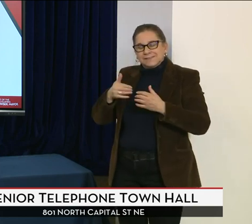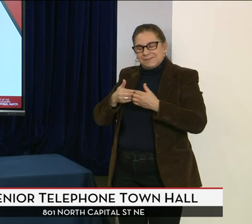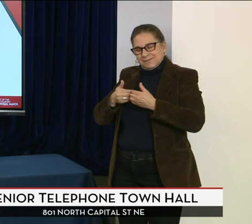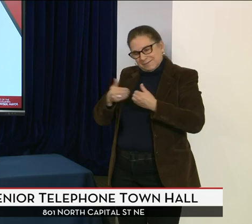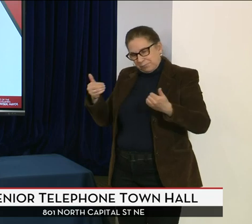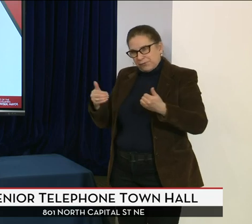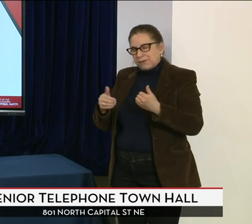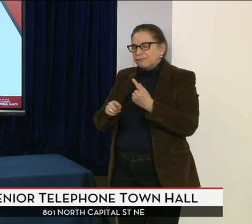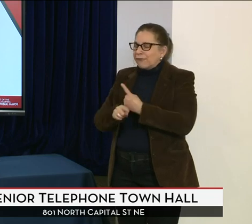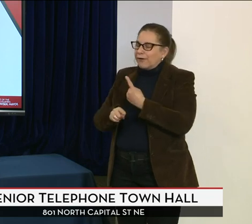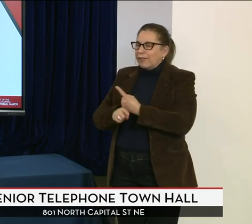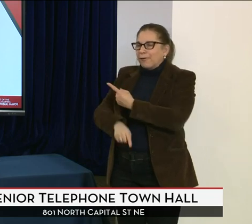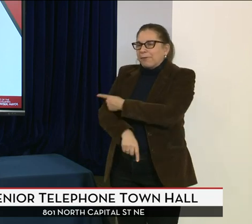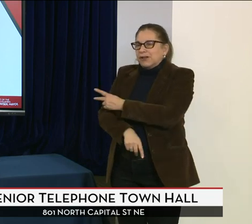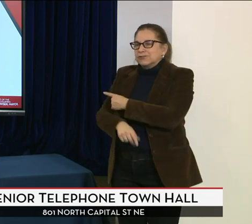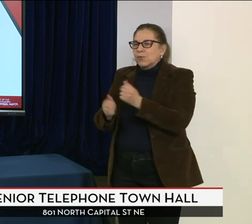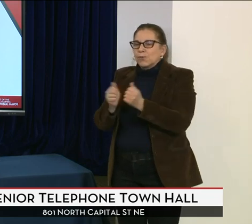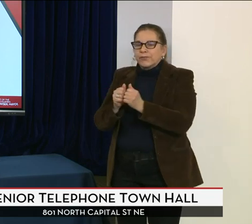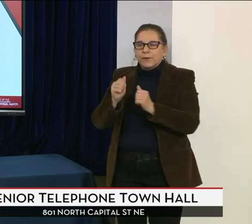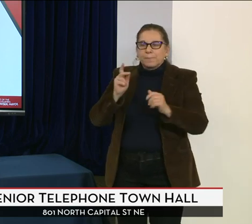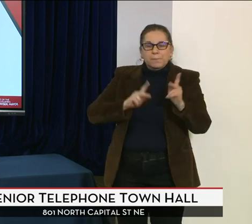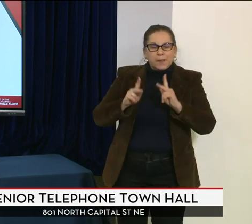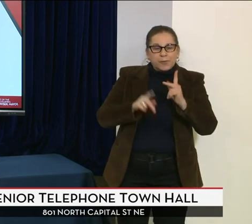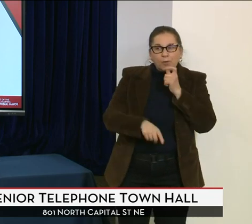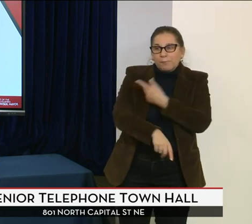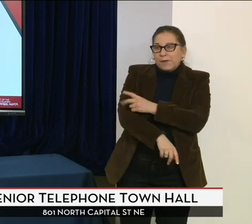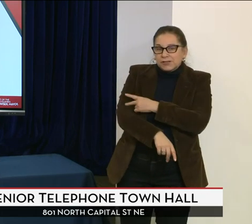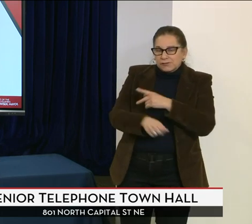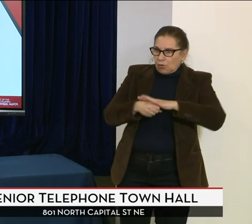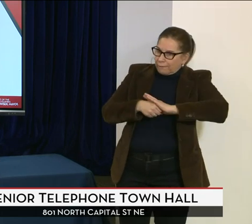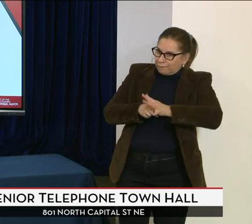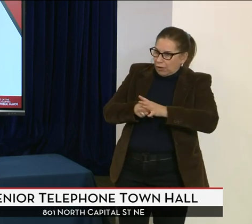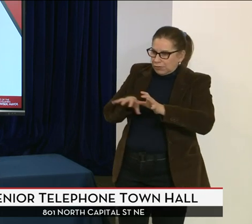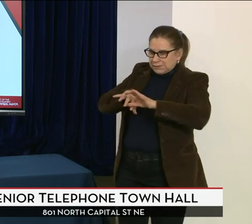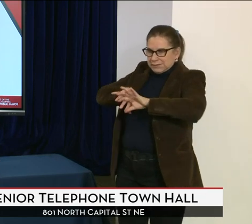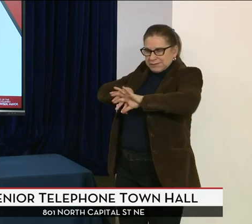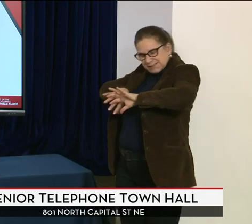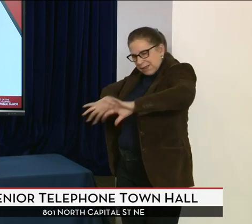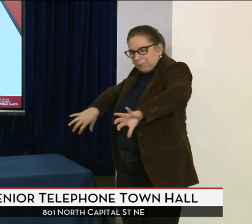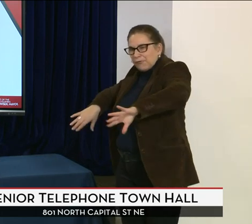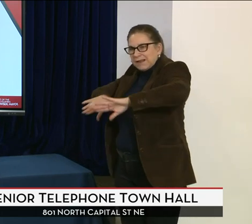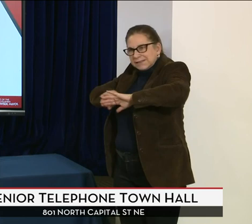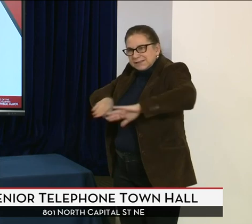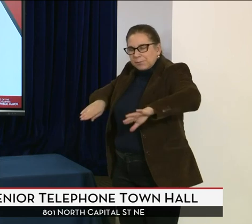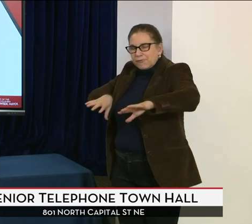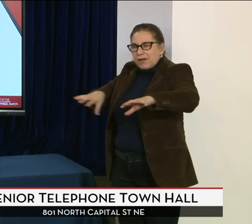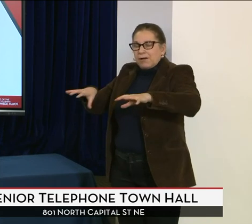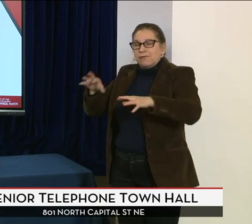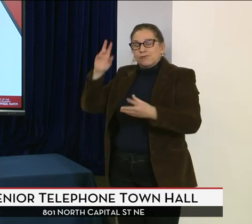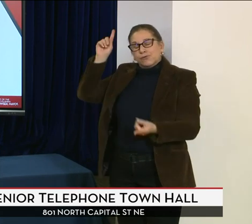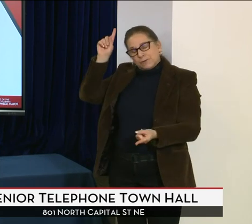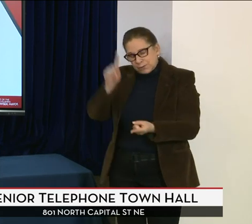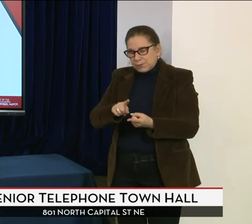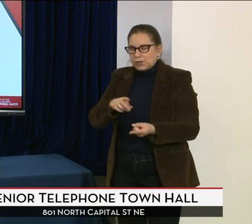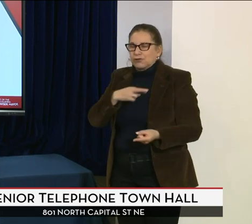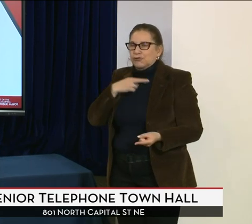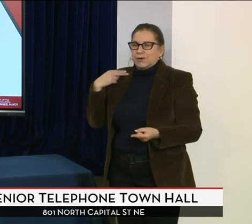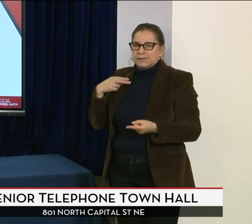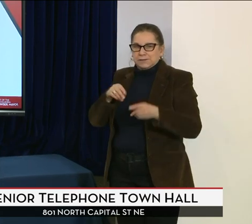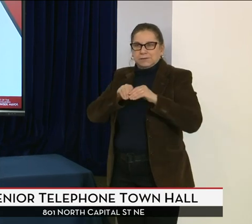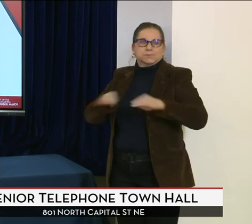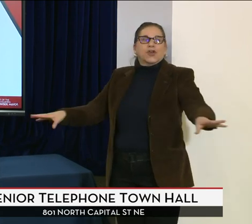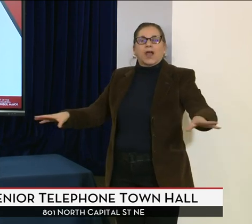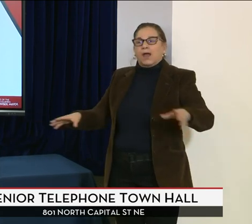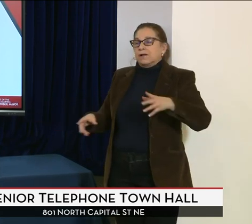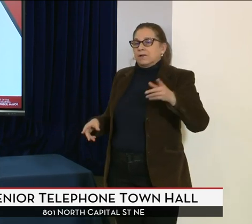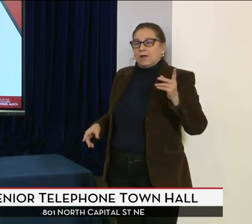patients who do not have symptoms for COVID-19, further reducing the risk of transmission in our community. We have plans